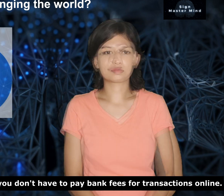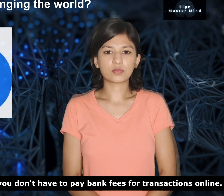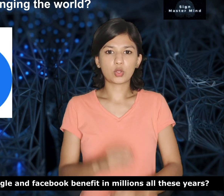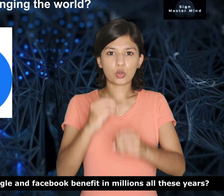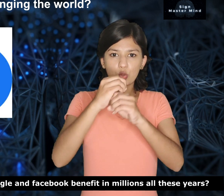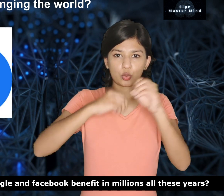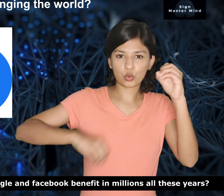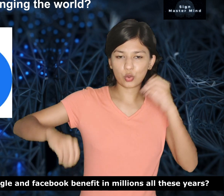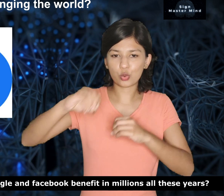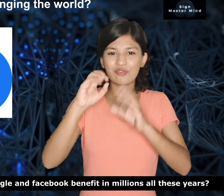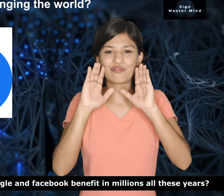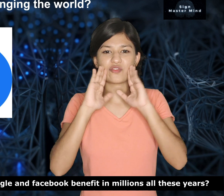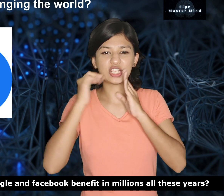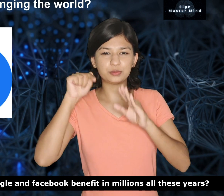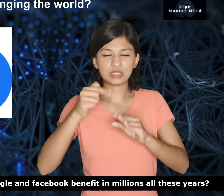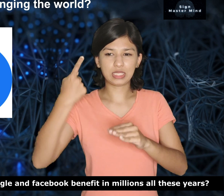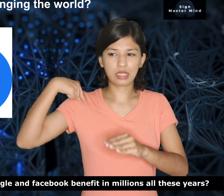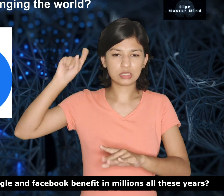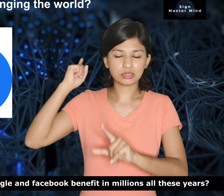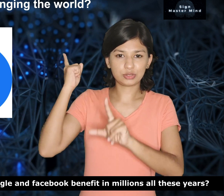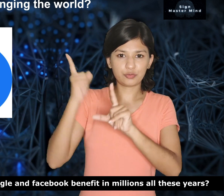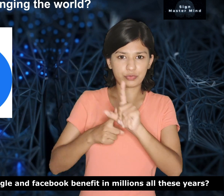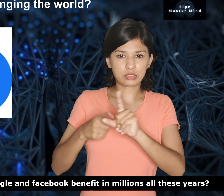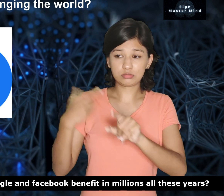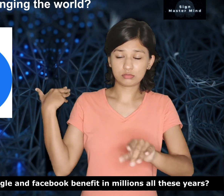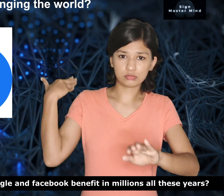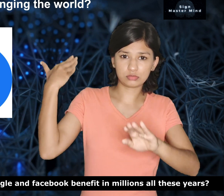How does Google and Facebook benefit in millions all these years?